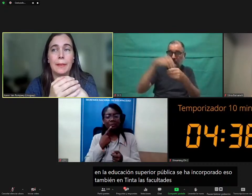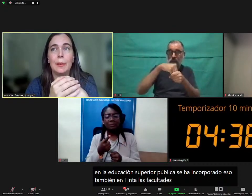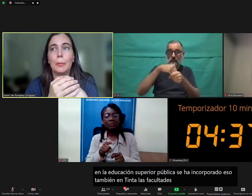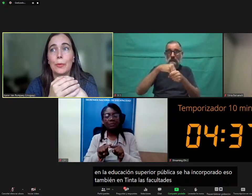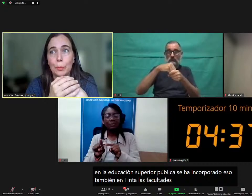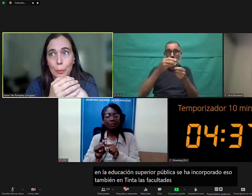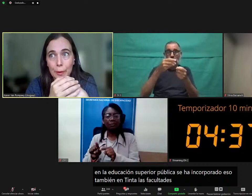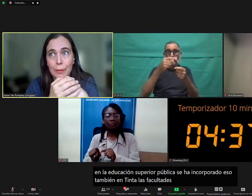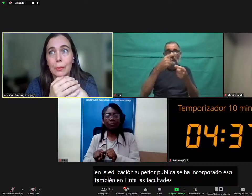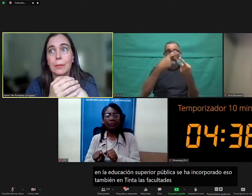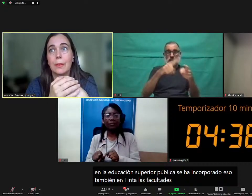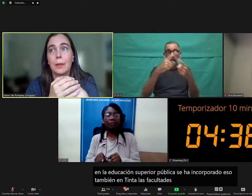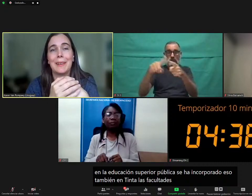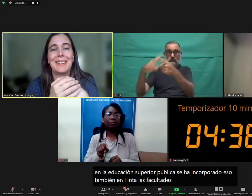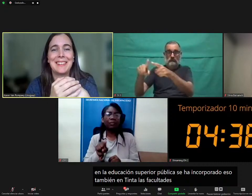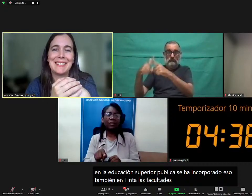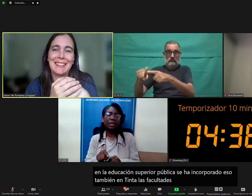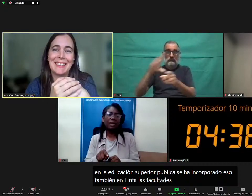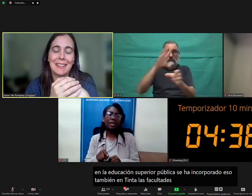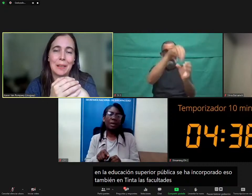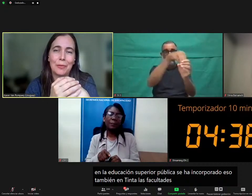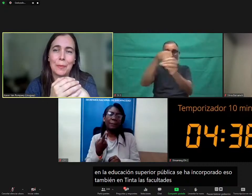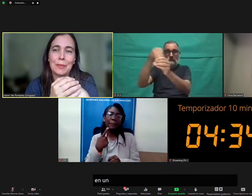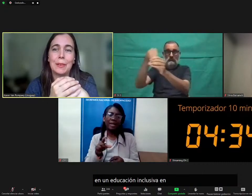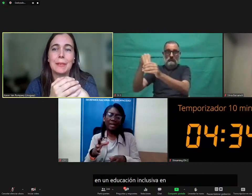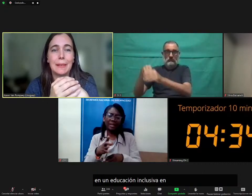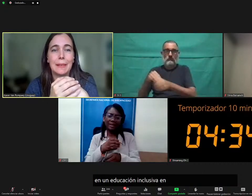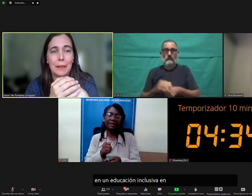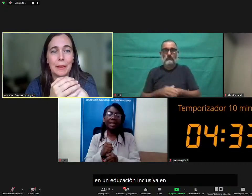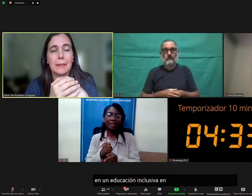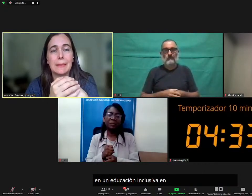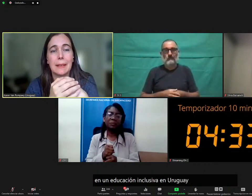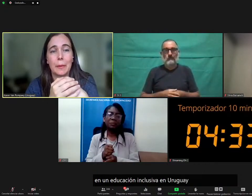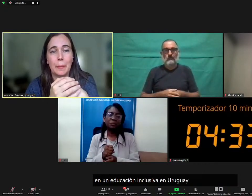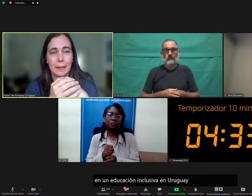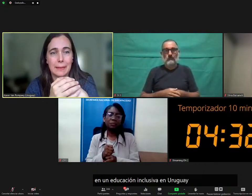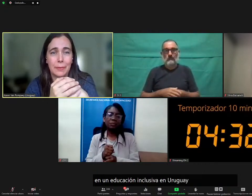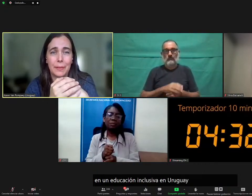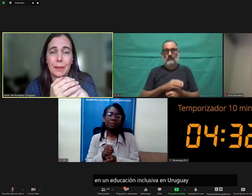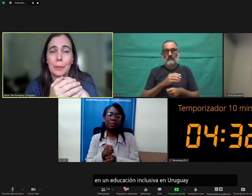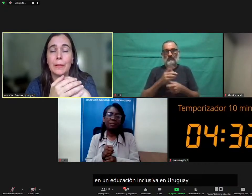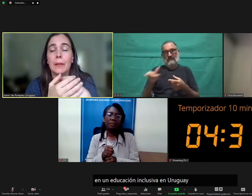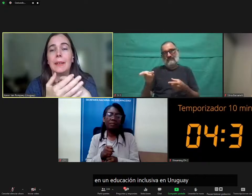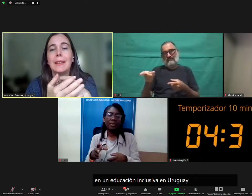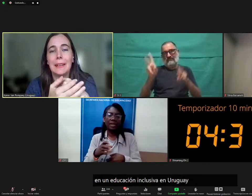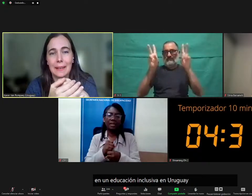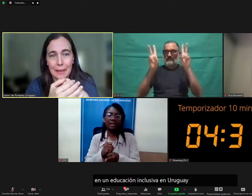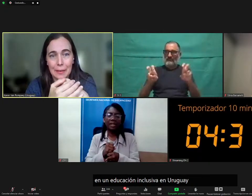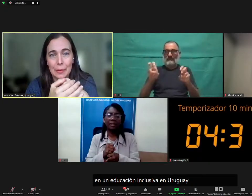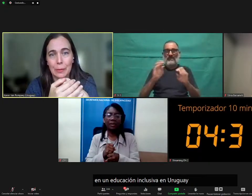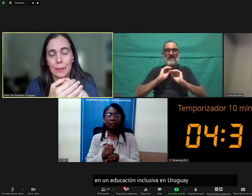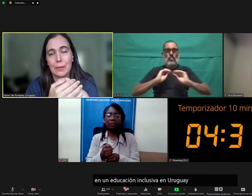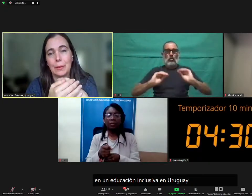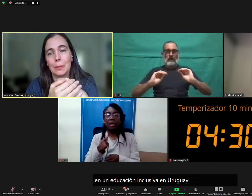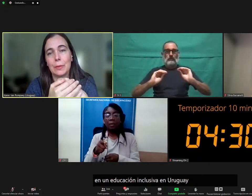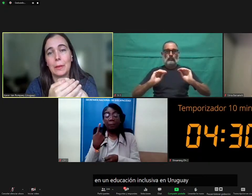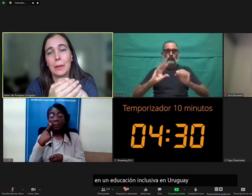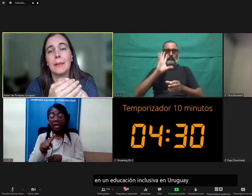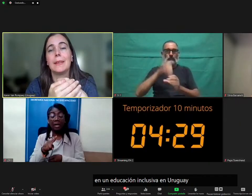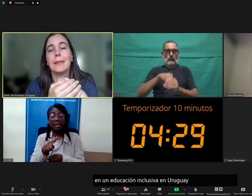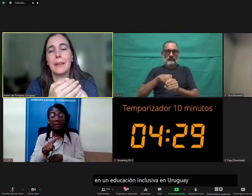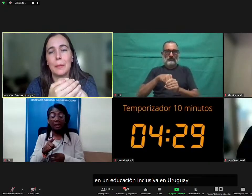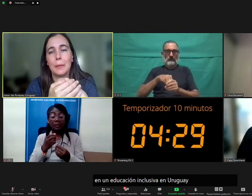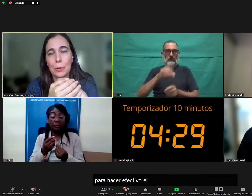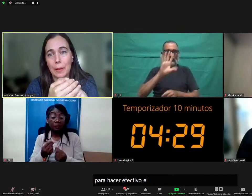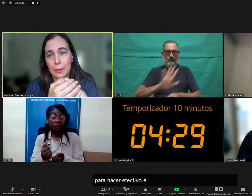understanding of inclusive education in our why of course for carrying out the necessary systemic